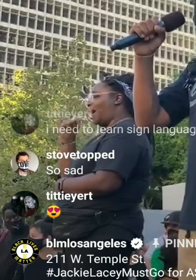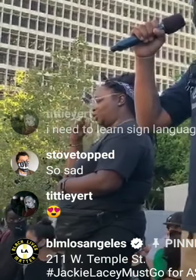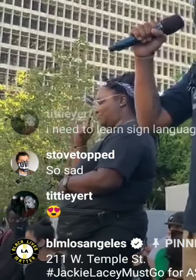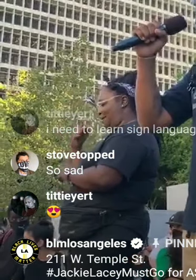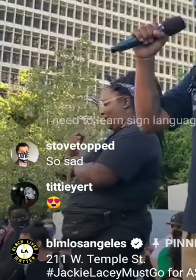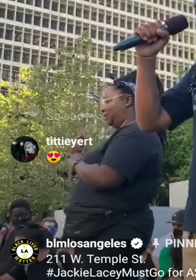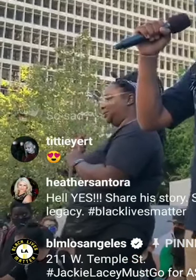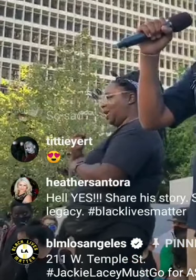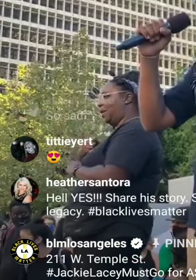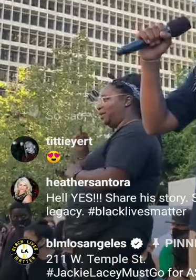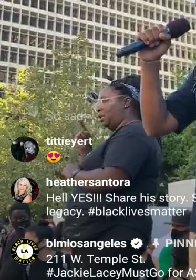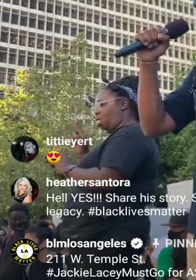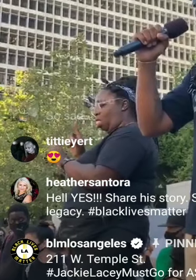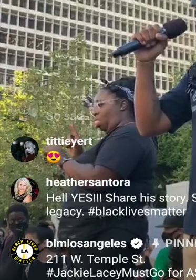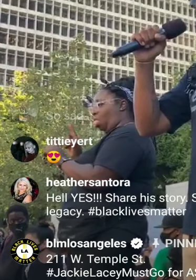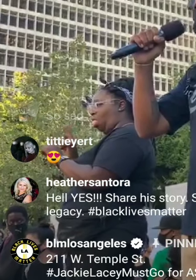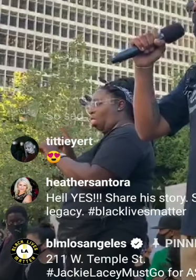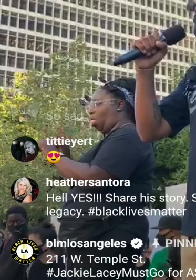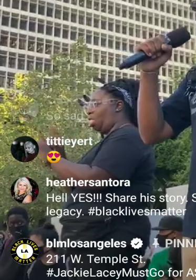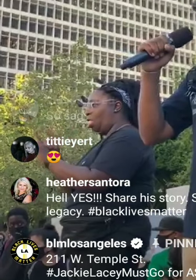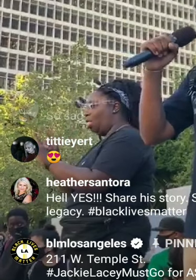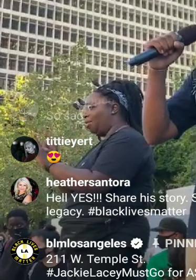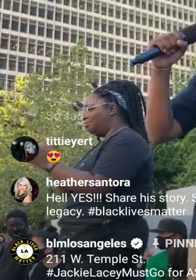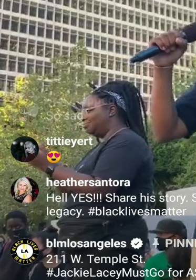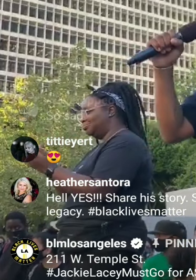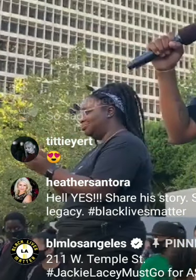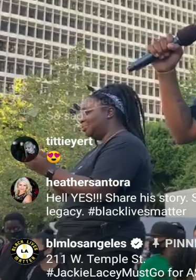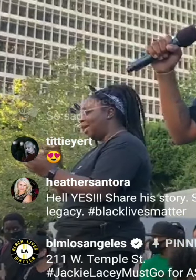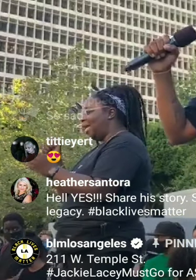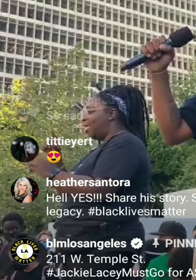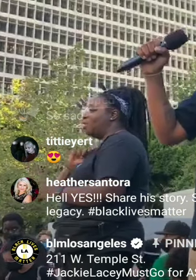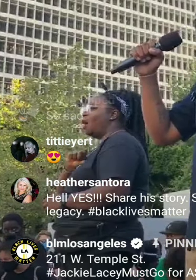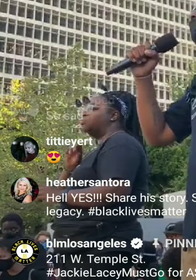I was late, and I stepped through first class,